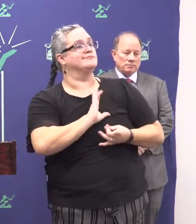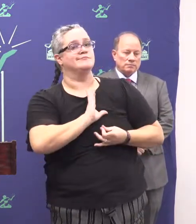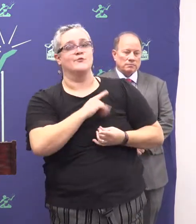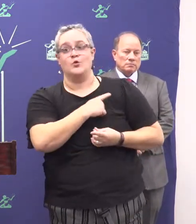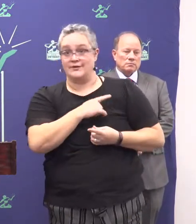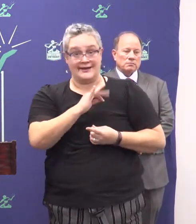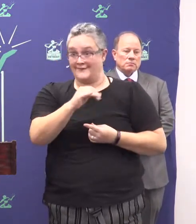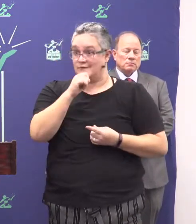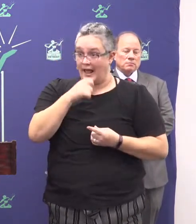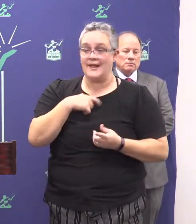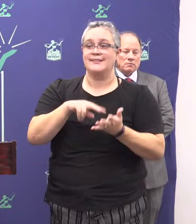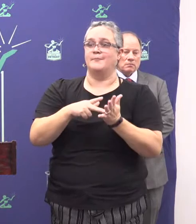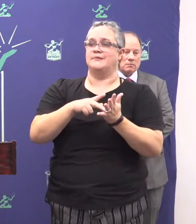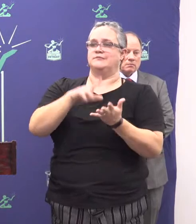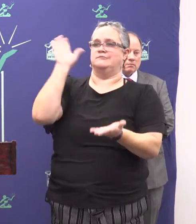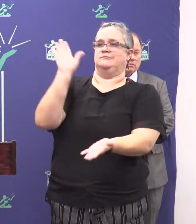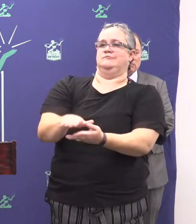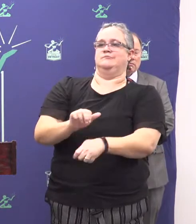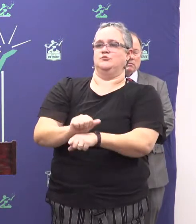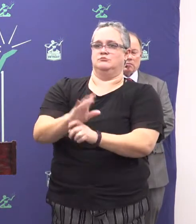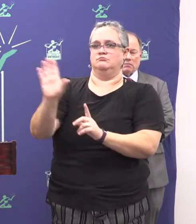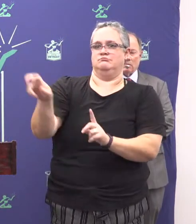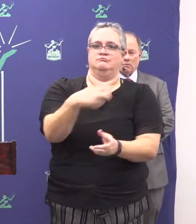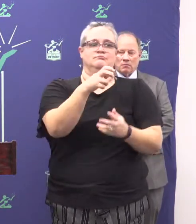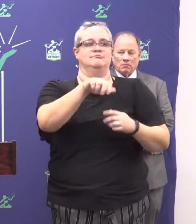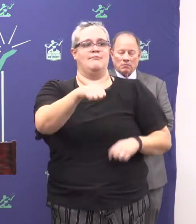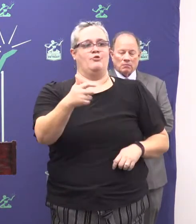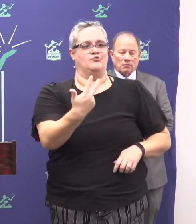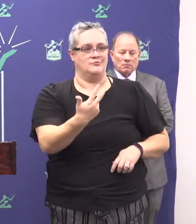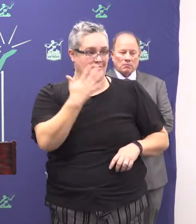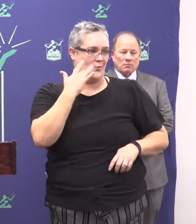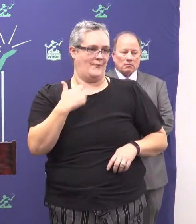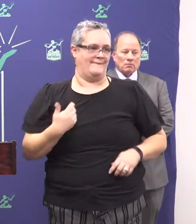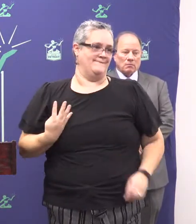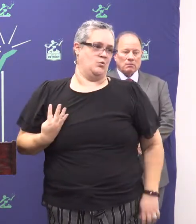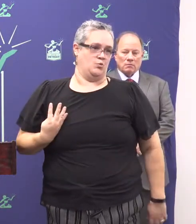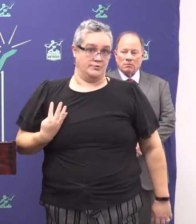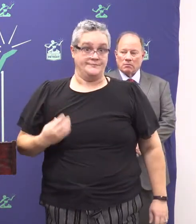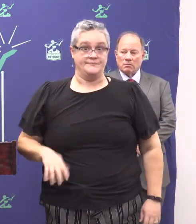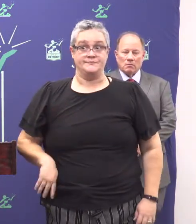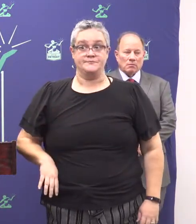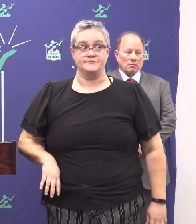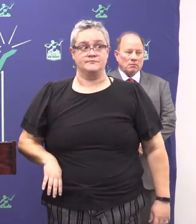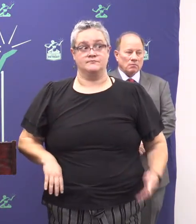not, then we take the rides from them and they give it to the other three. That's why we have four.